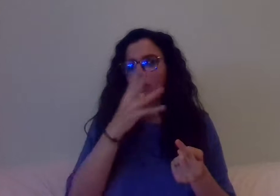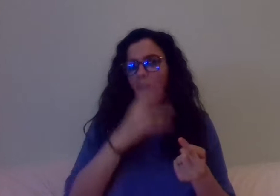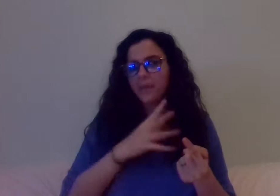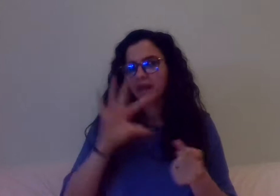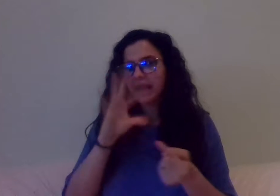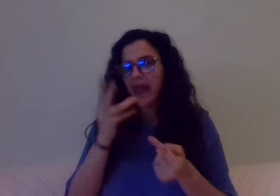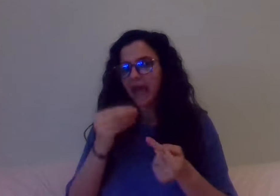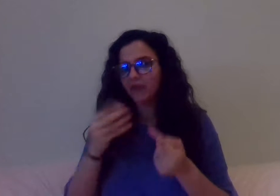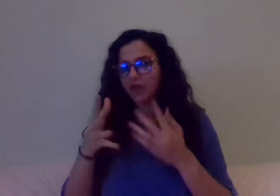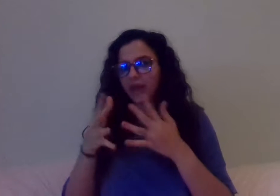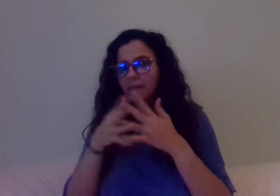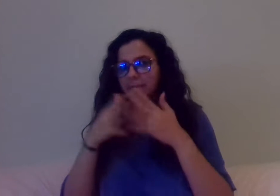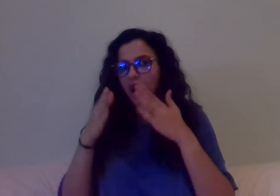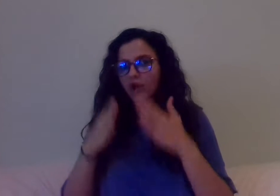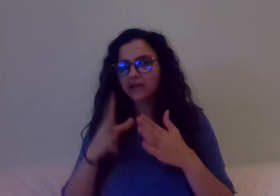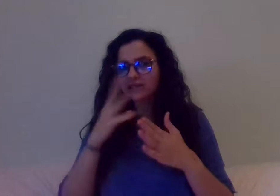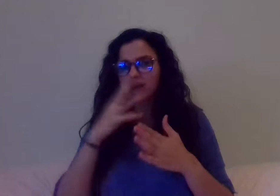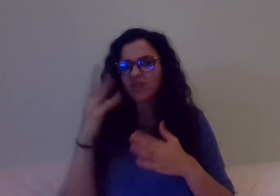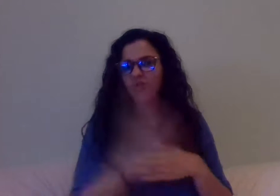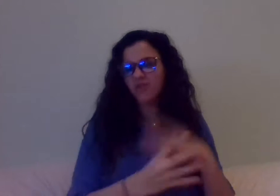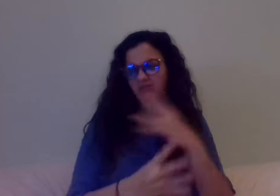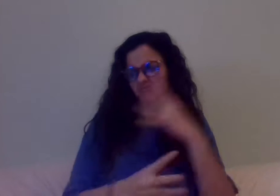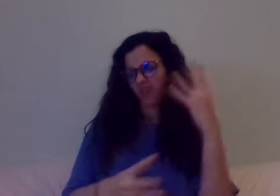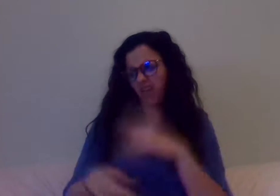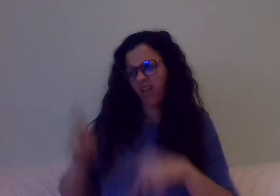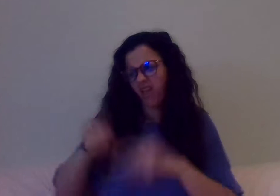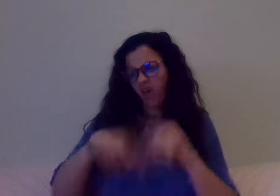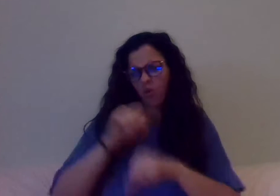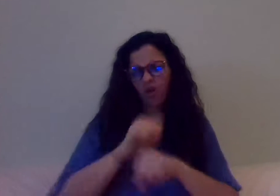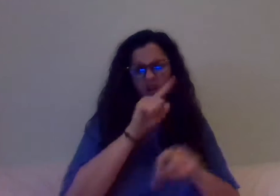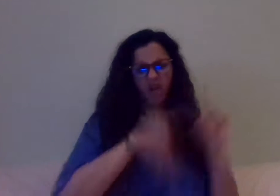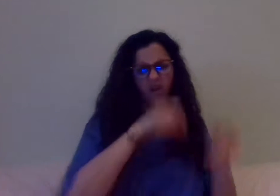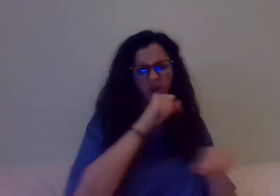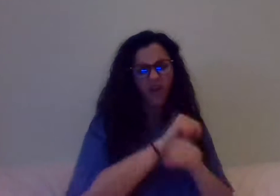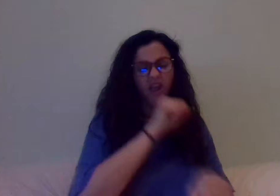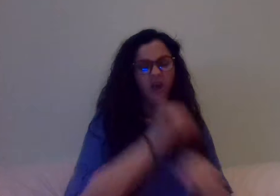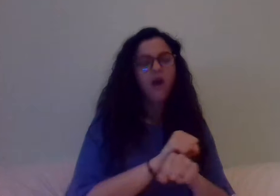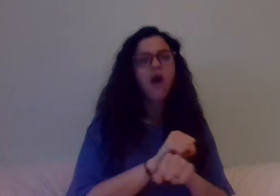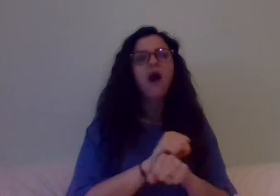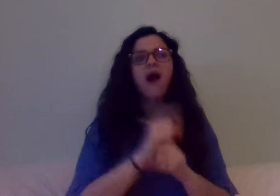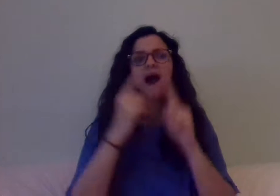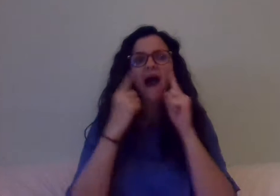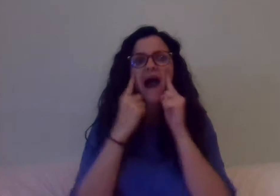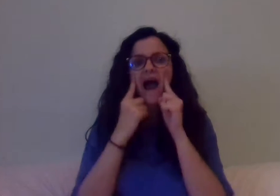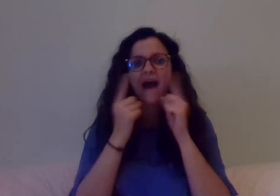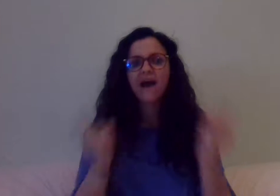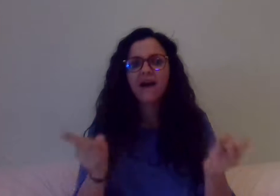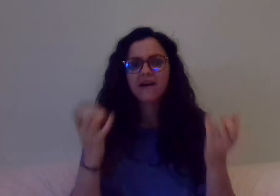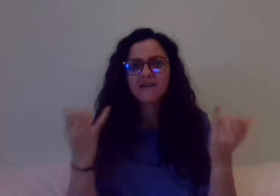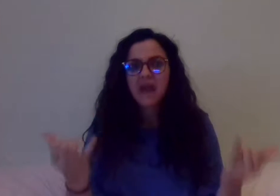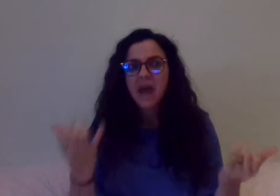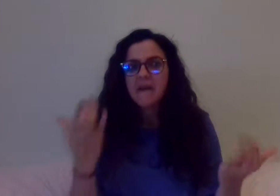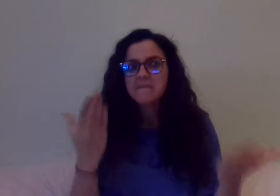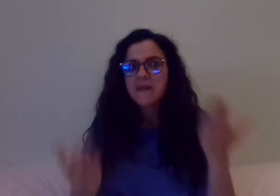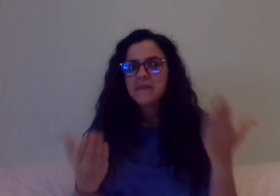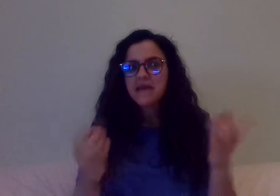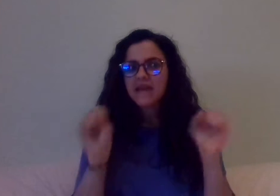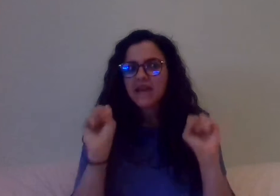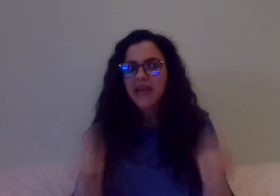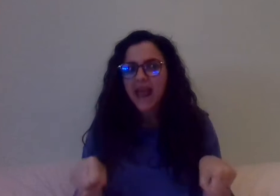this is the beginning. This World War I has this major impact in the beginning of the flow of